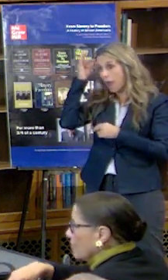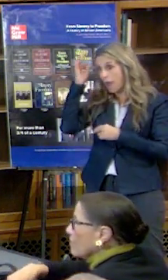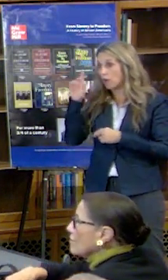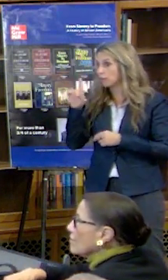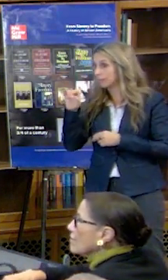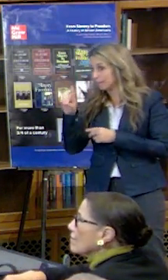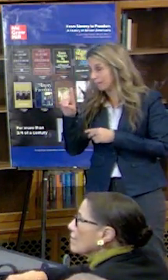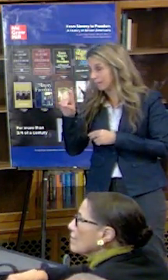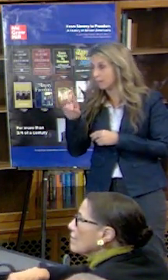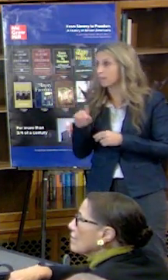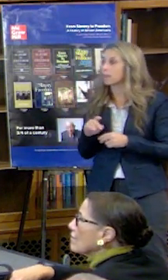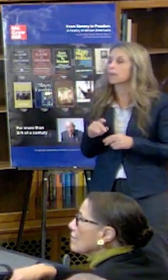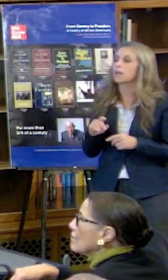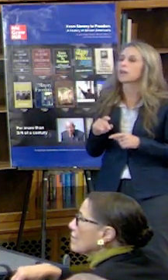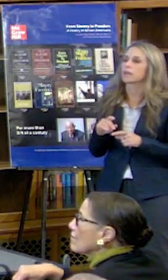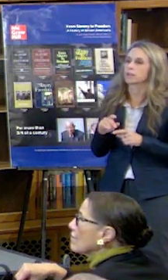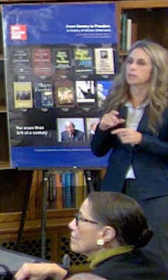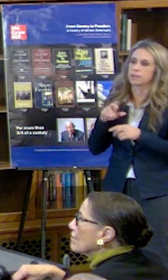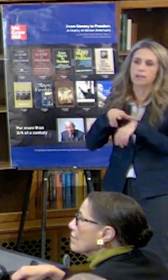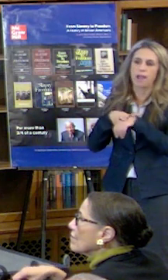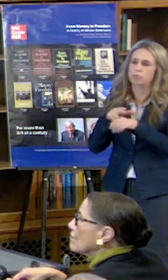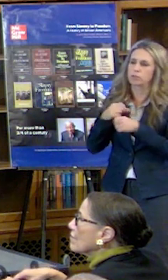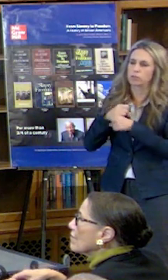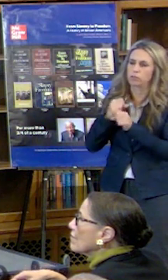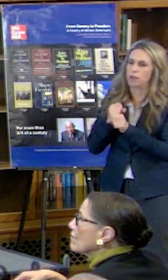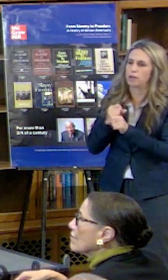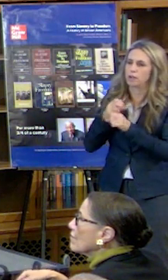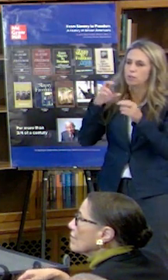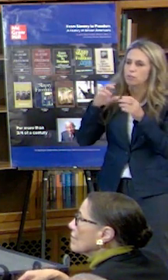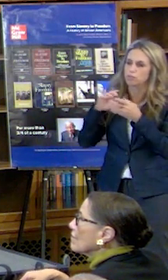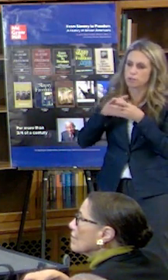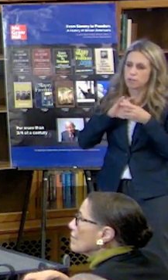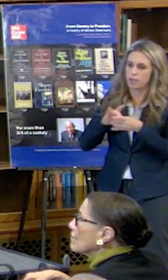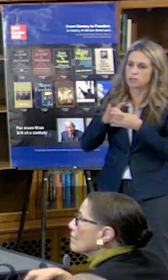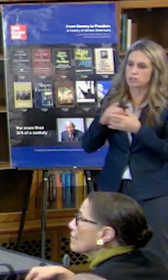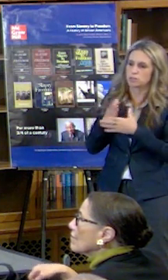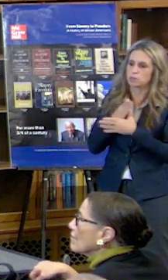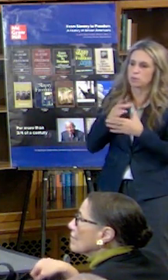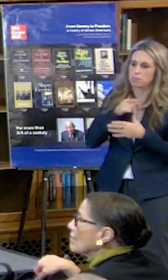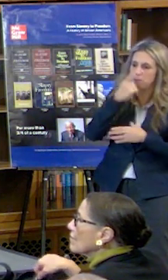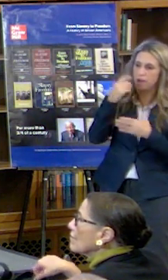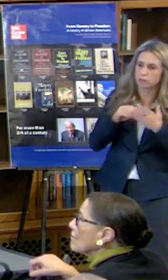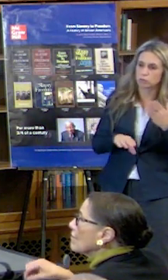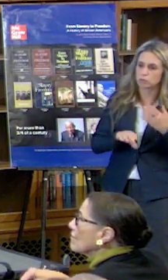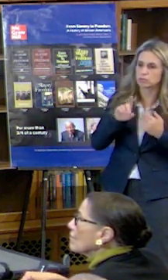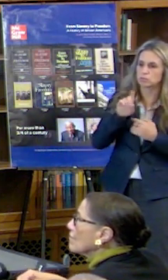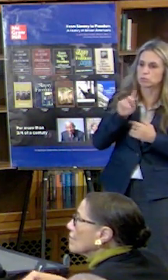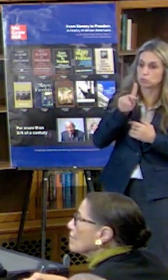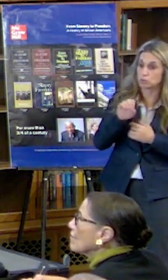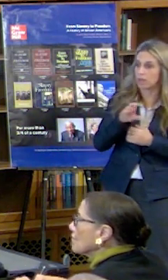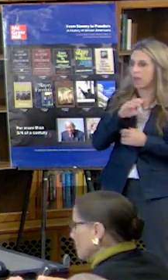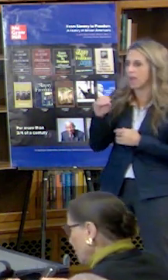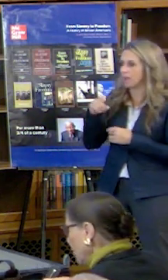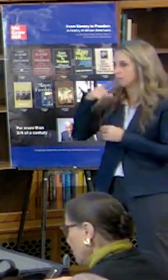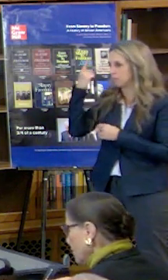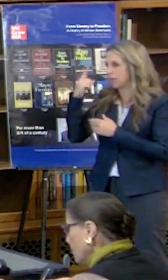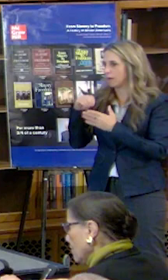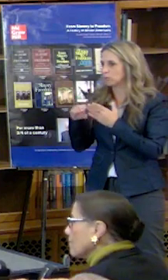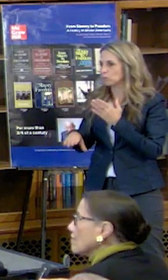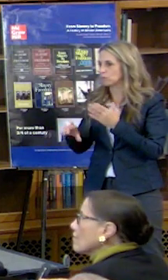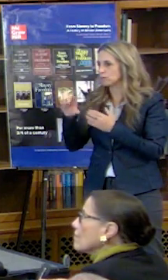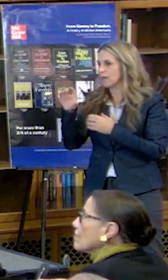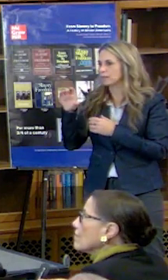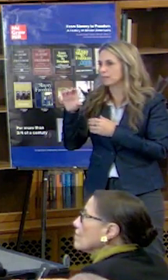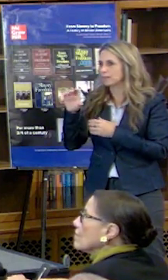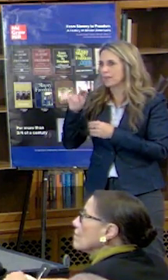regard and it naturally created relationships between black students at D at Duke and black students at Central and other